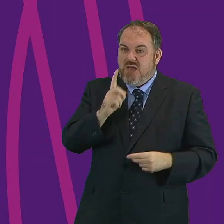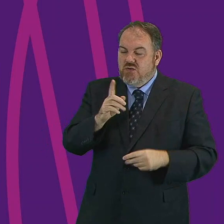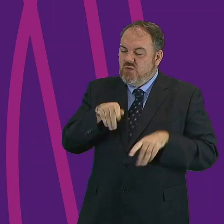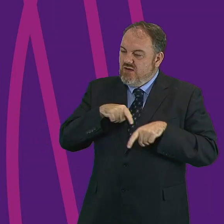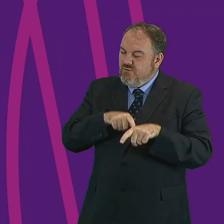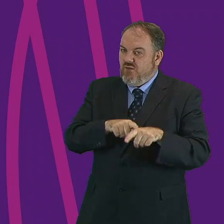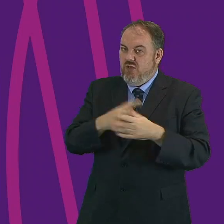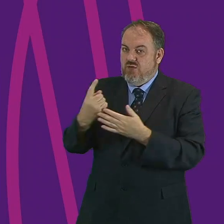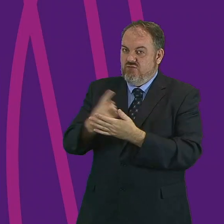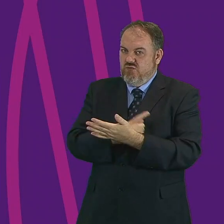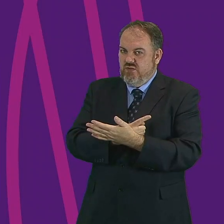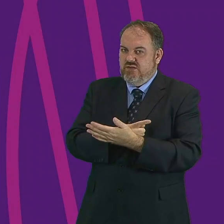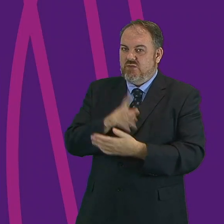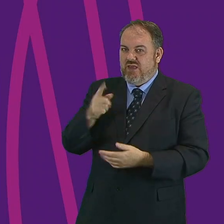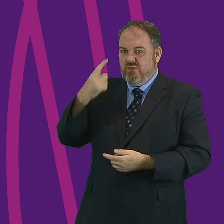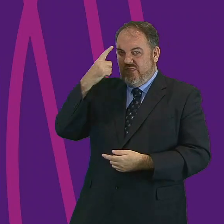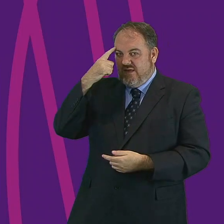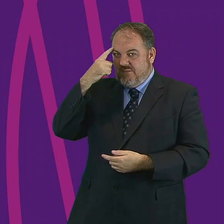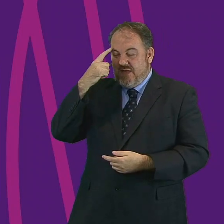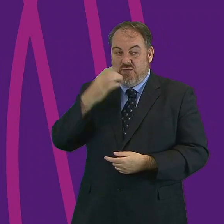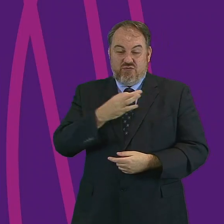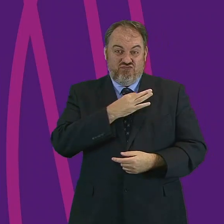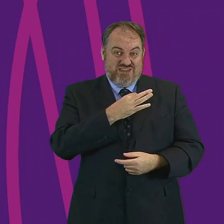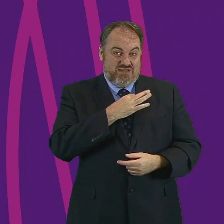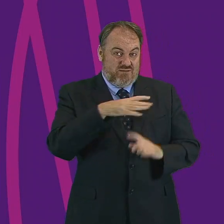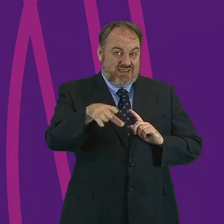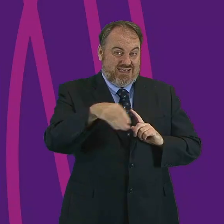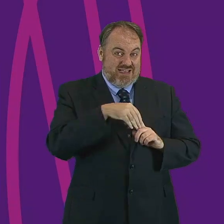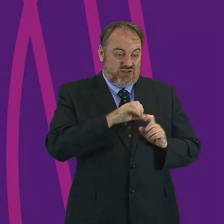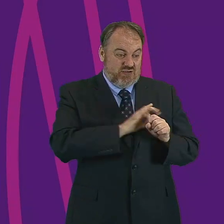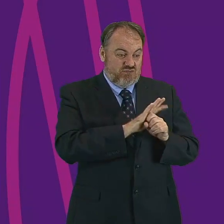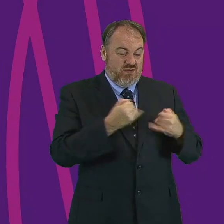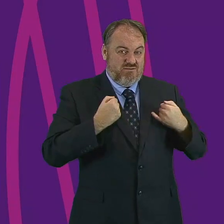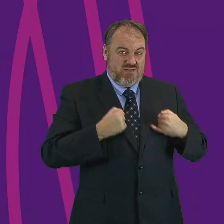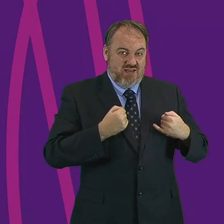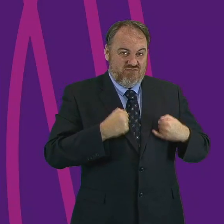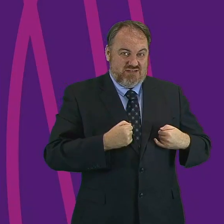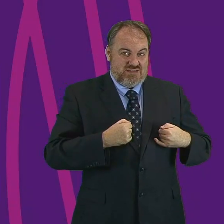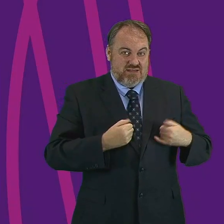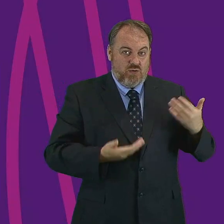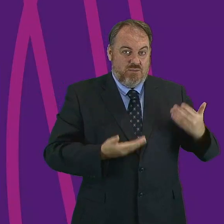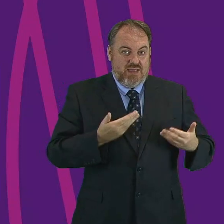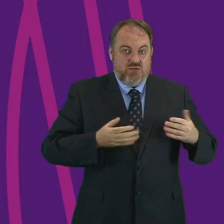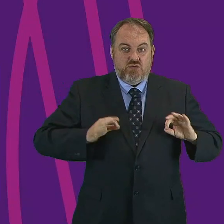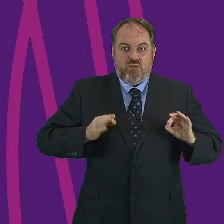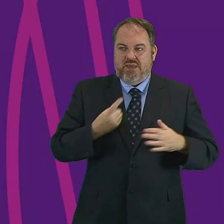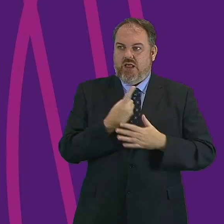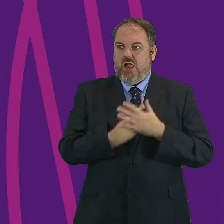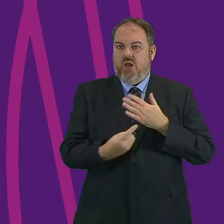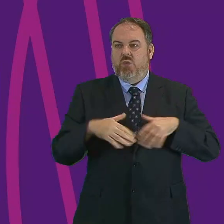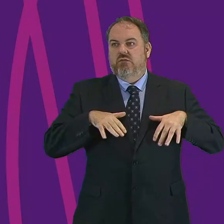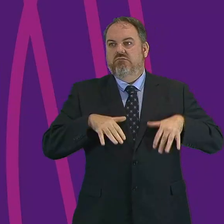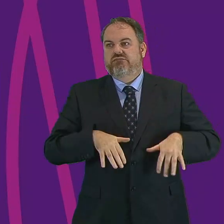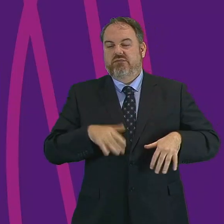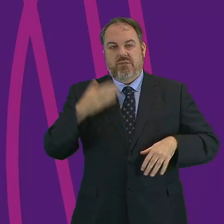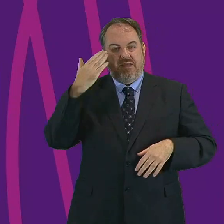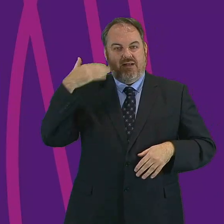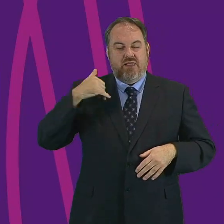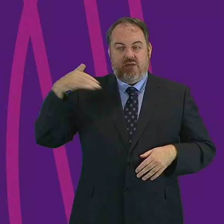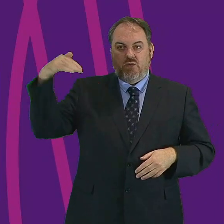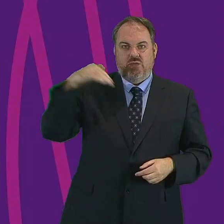Minister. Well, obviously, I've already given some answers to this question in response to Willie Rennie, but I know,